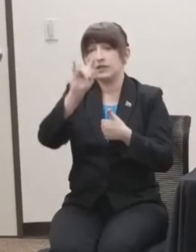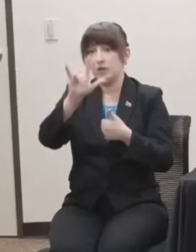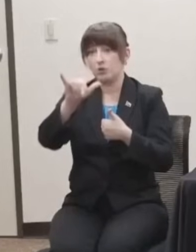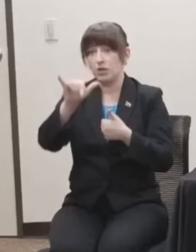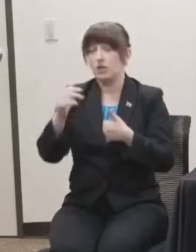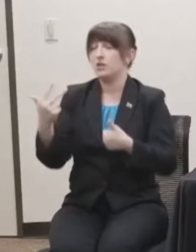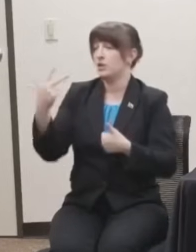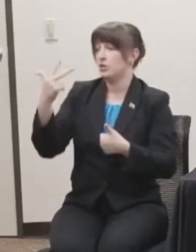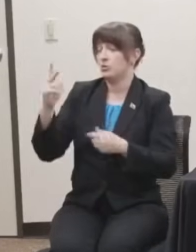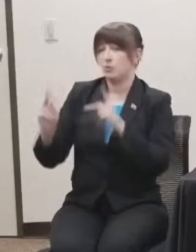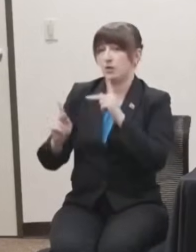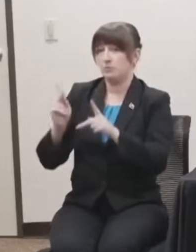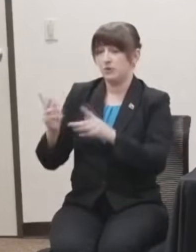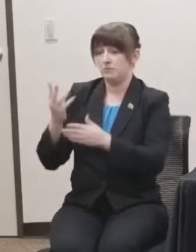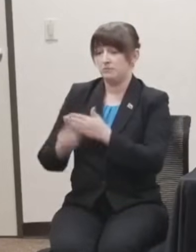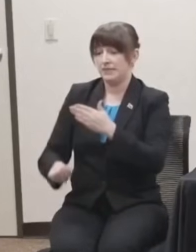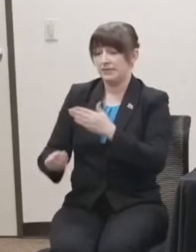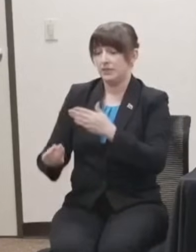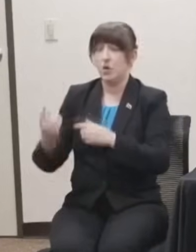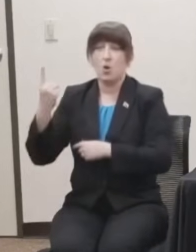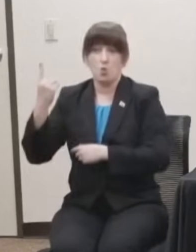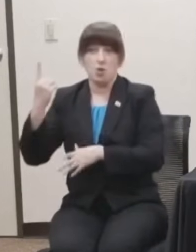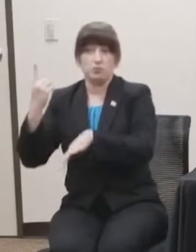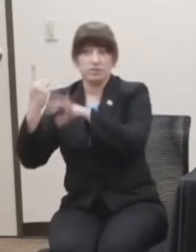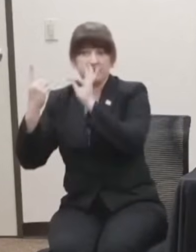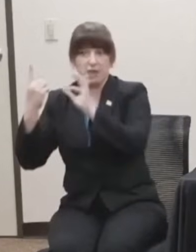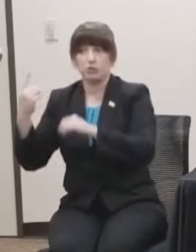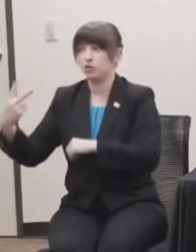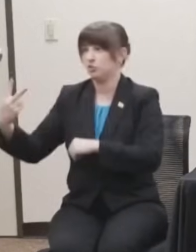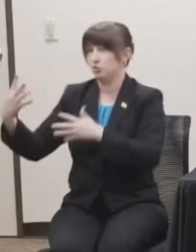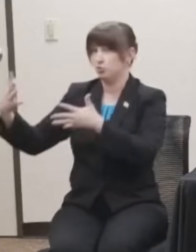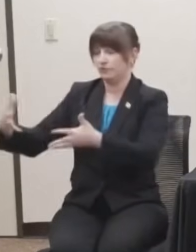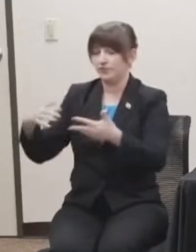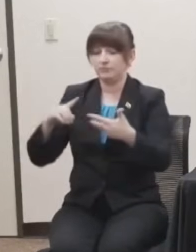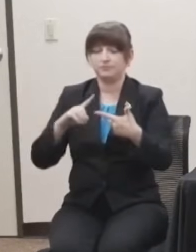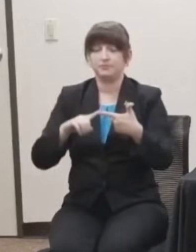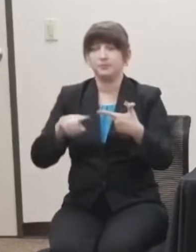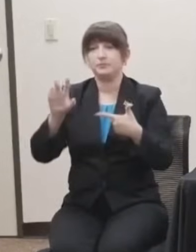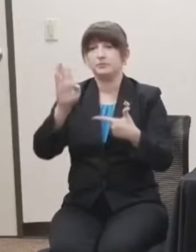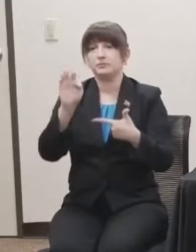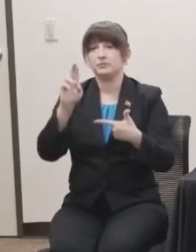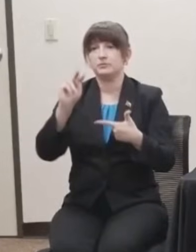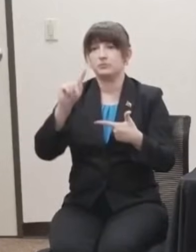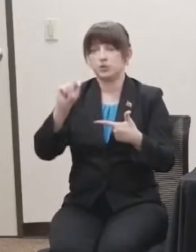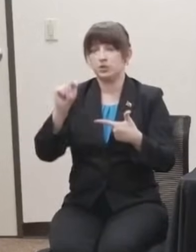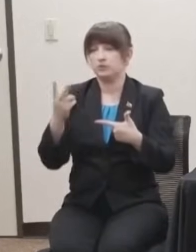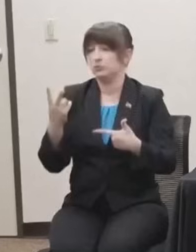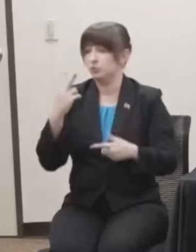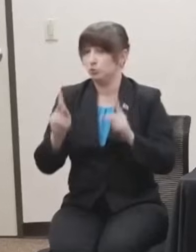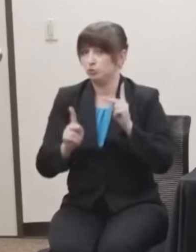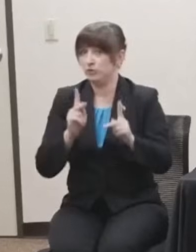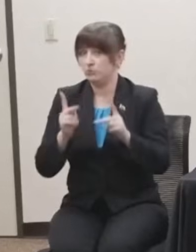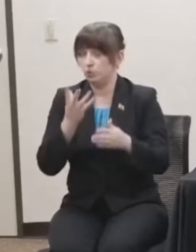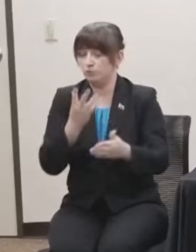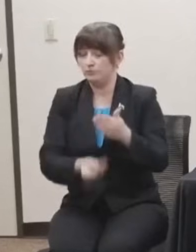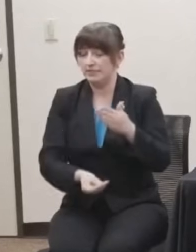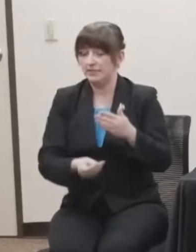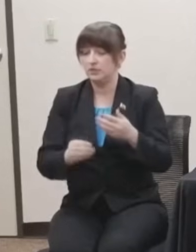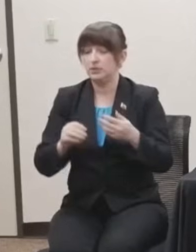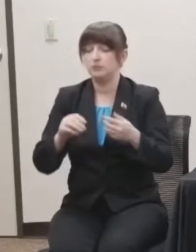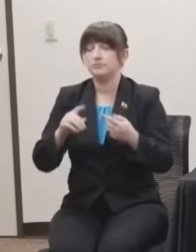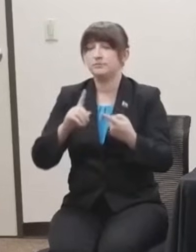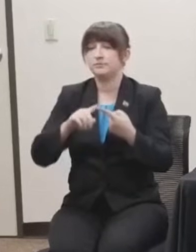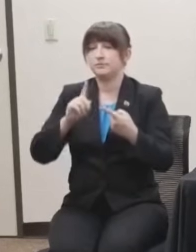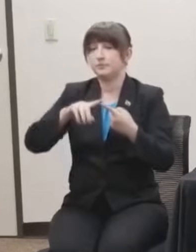missing. Ongoing searching. Burnett County is missing, 2 people missing. The fire chief and a 17-year-old